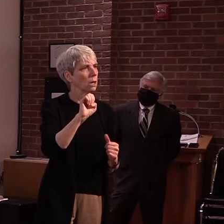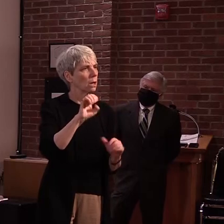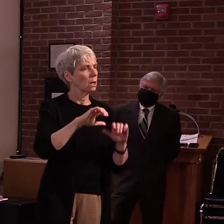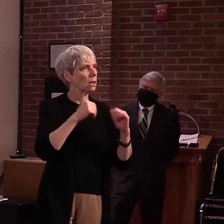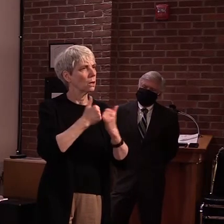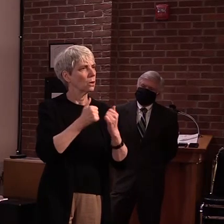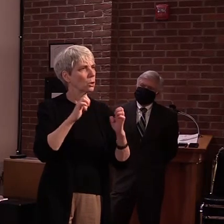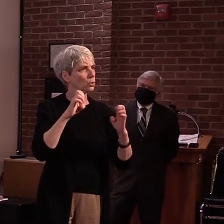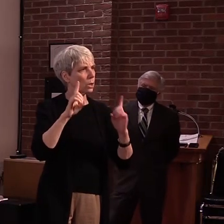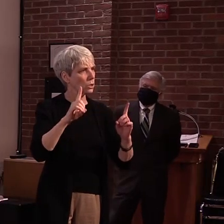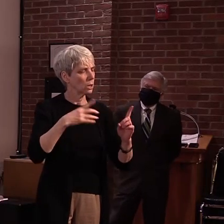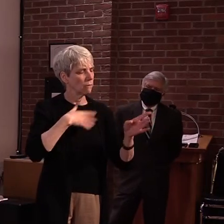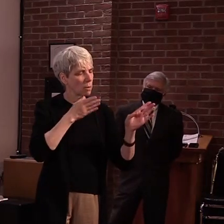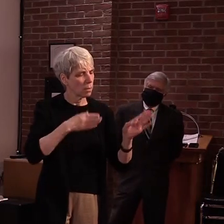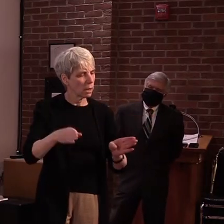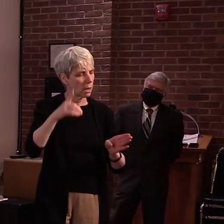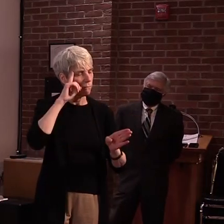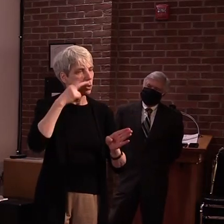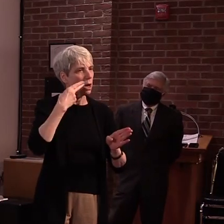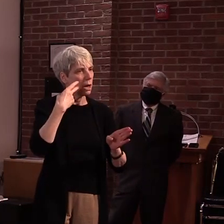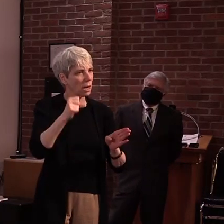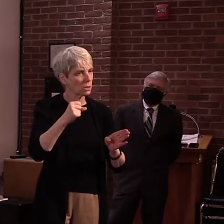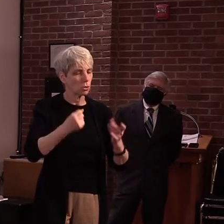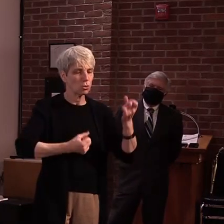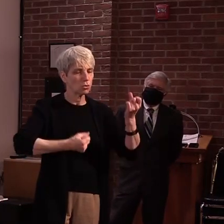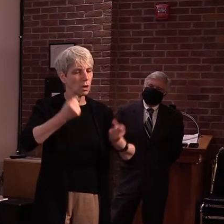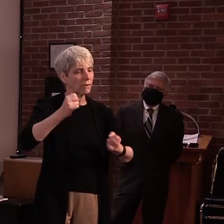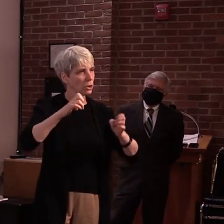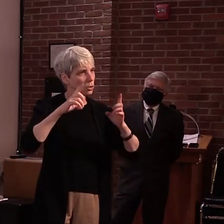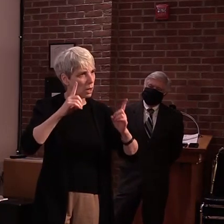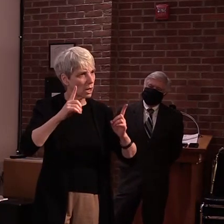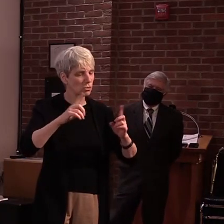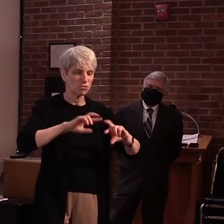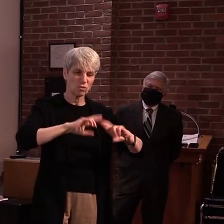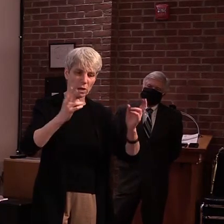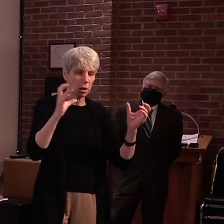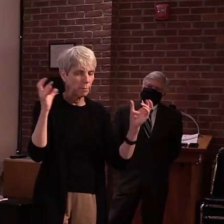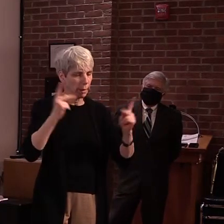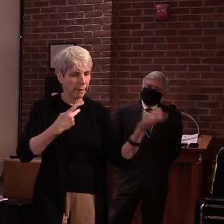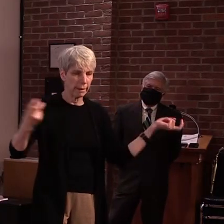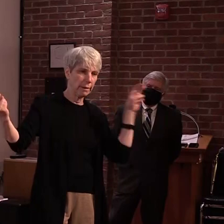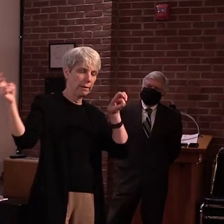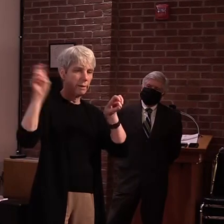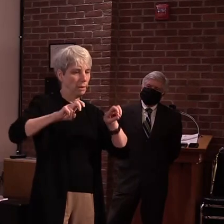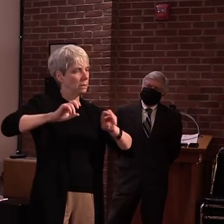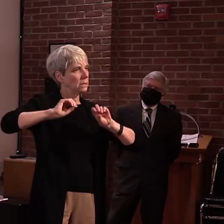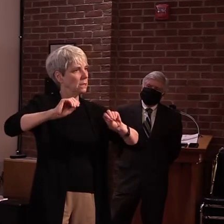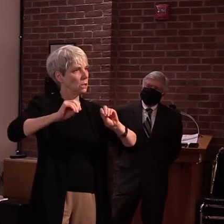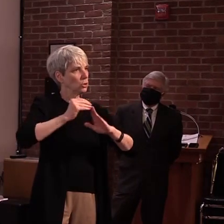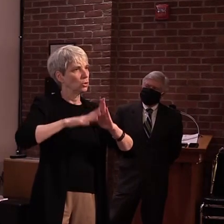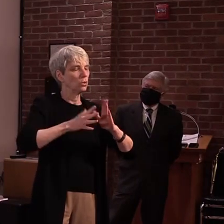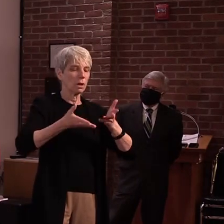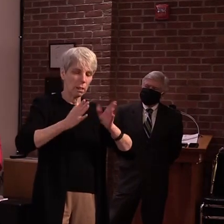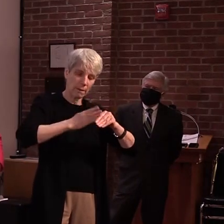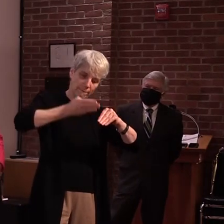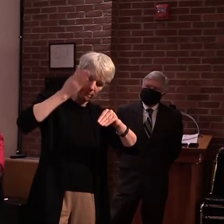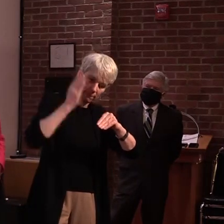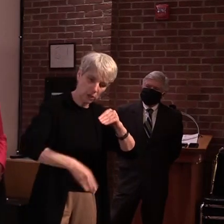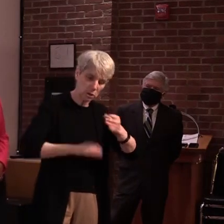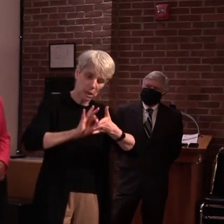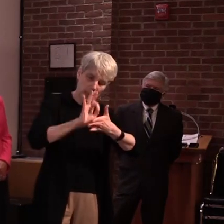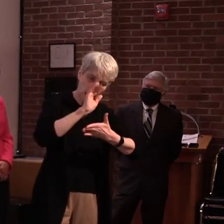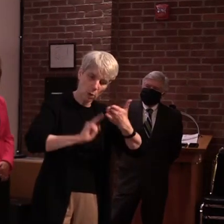school driver's ed and behind the wheel instructors can get back in a car with students to complete driving hours.